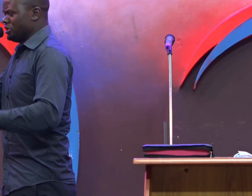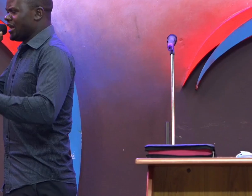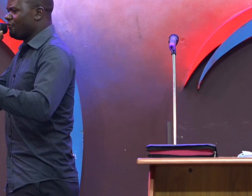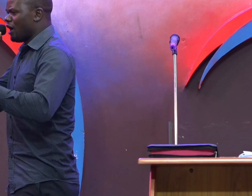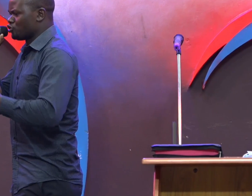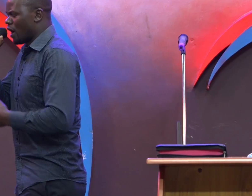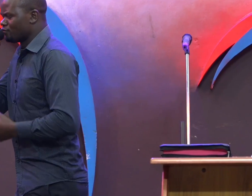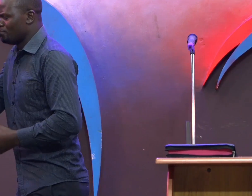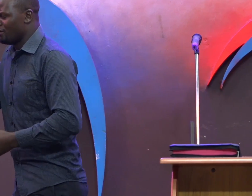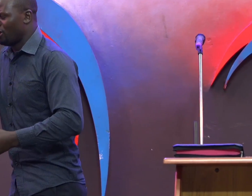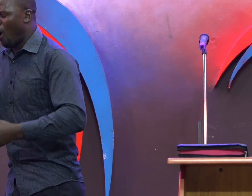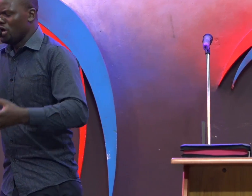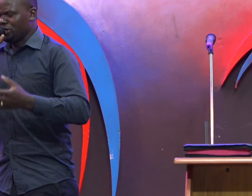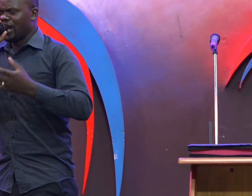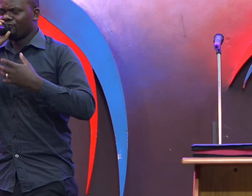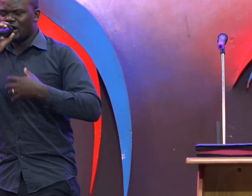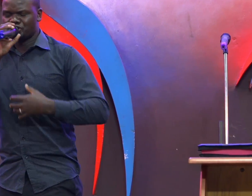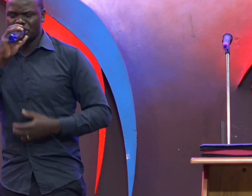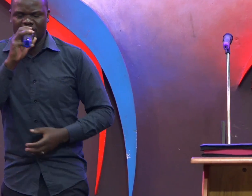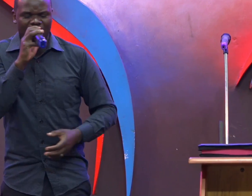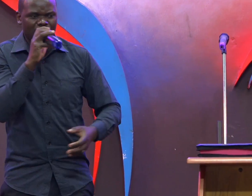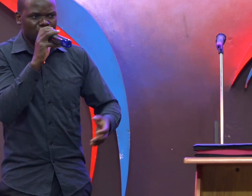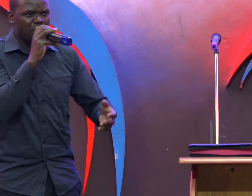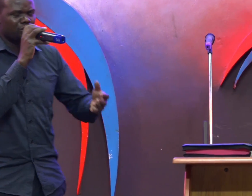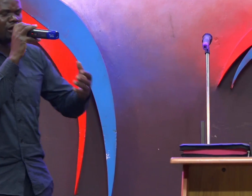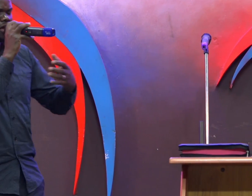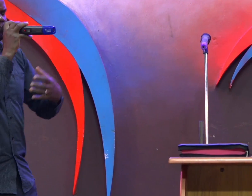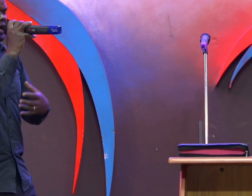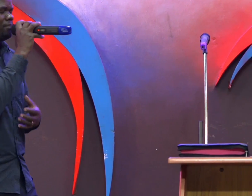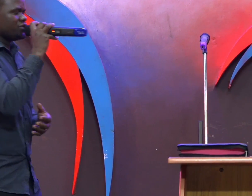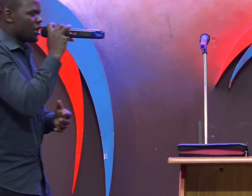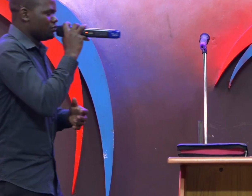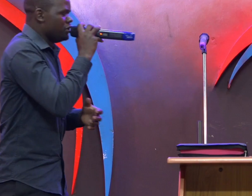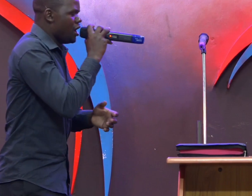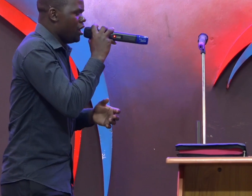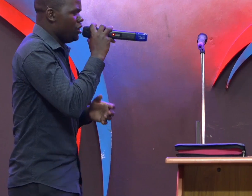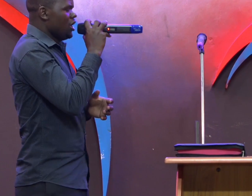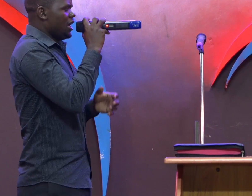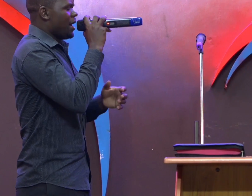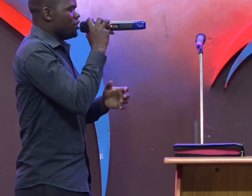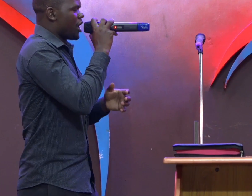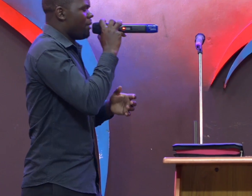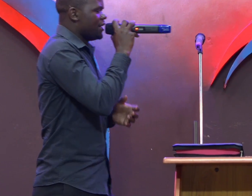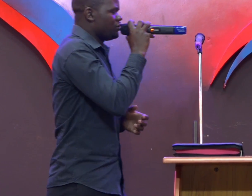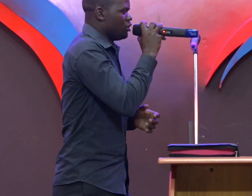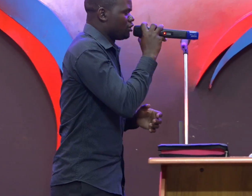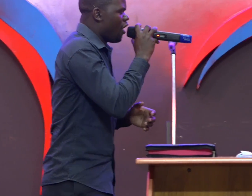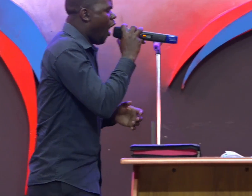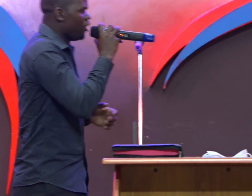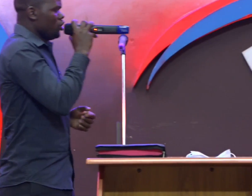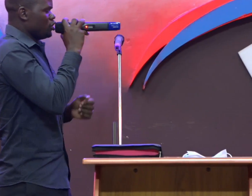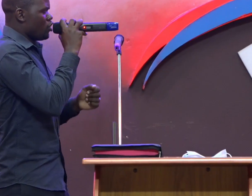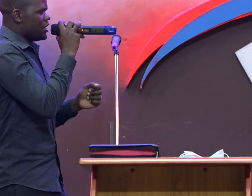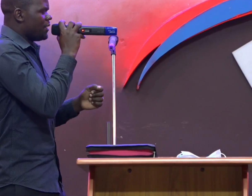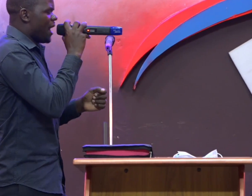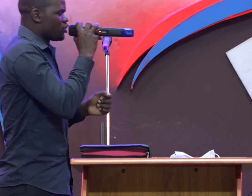Everadian, his life was transformed, Heavenly Lord. His life was changed, Heavenly King of glory. My master today, there will be someone that you